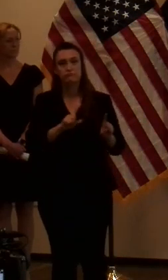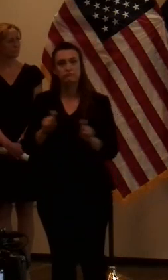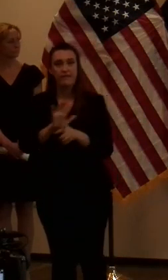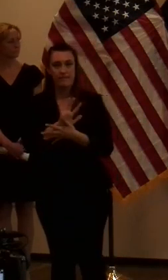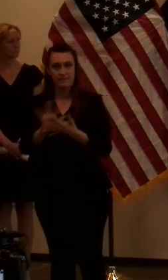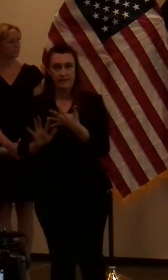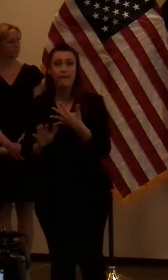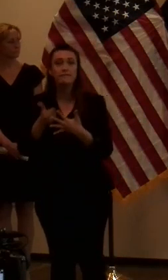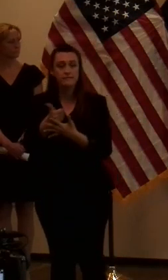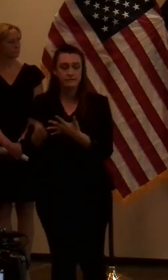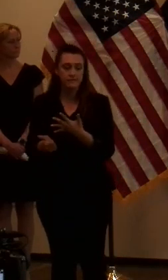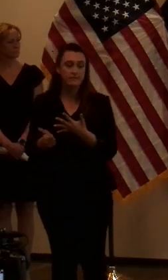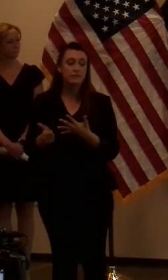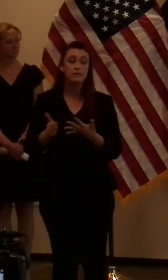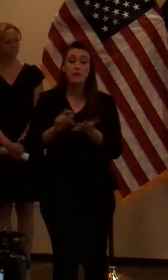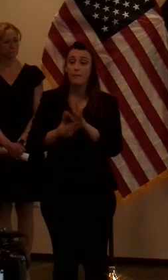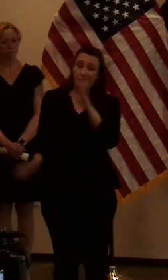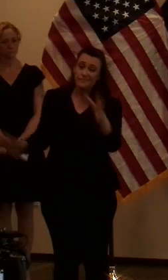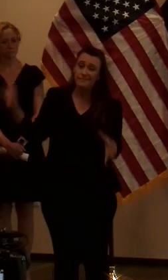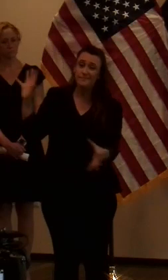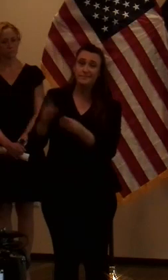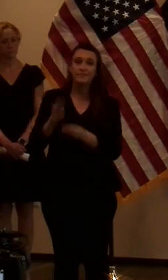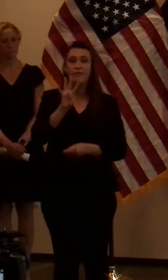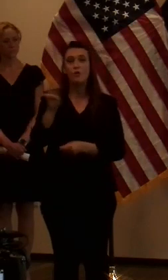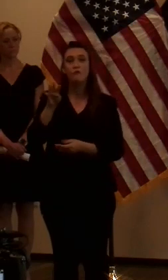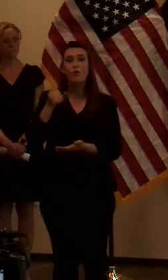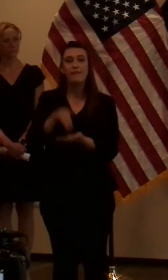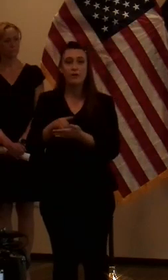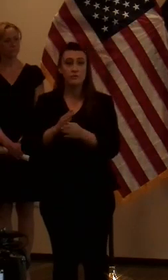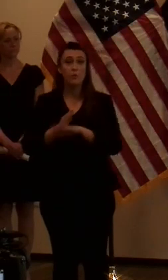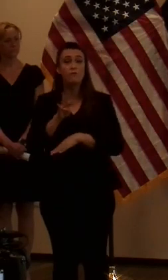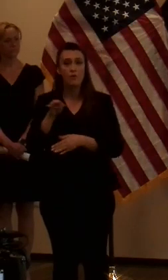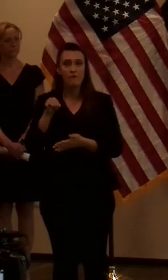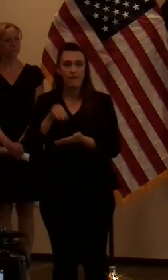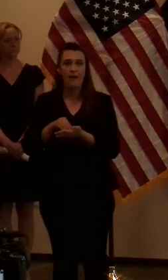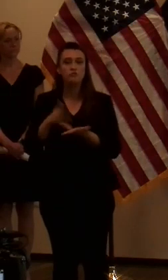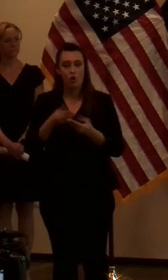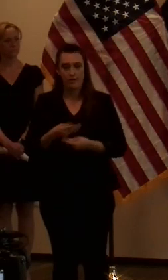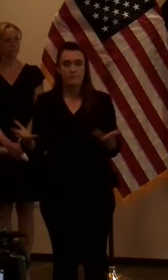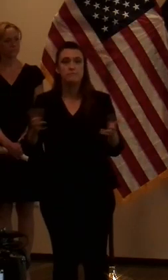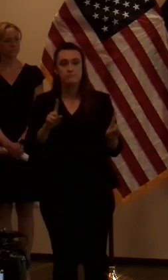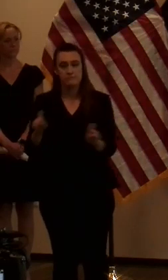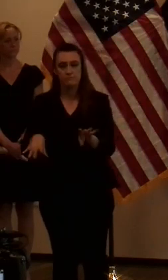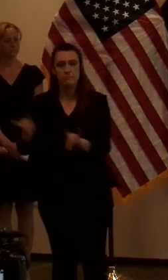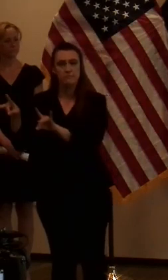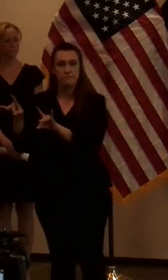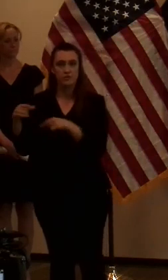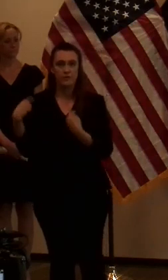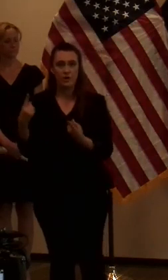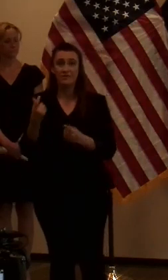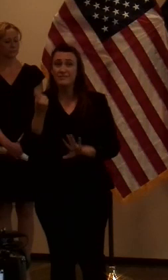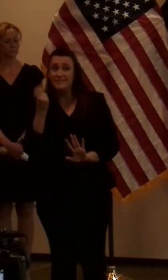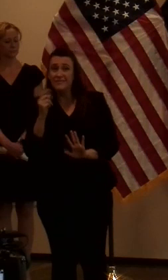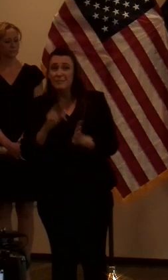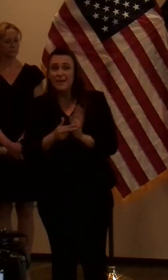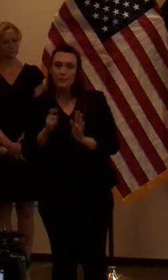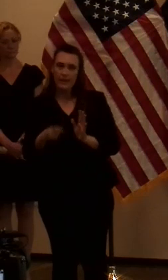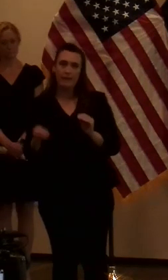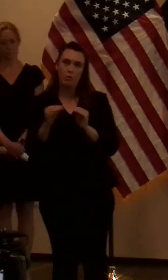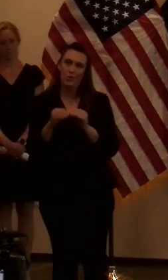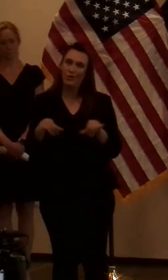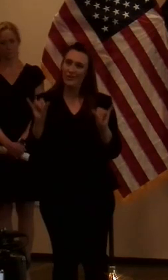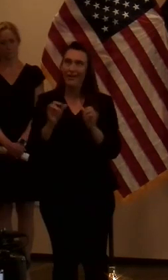tests, resulting in over 44,000 tests completed so far. But we need more, a